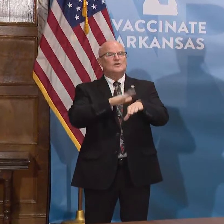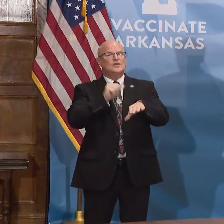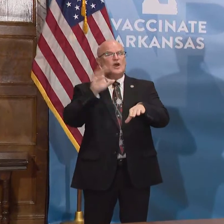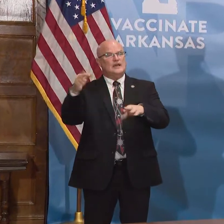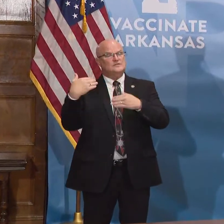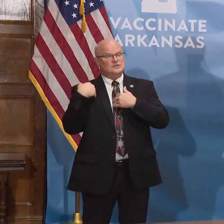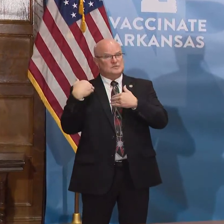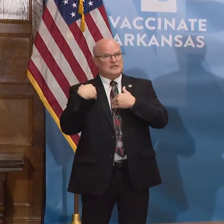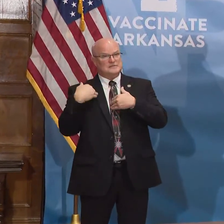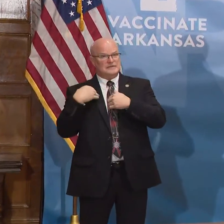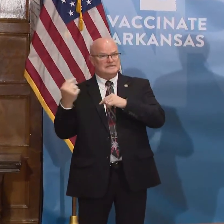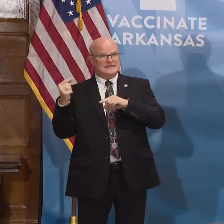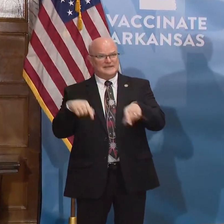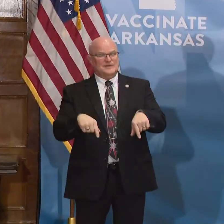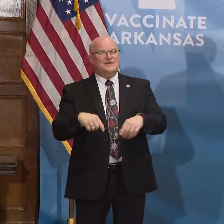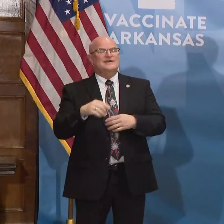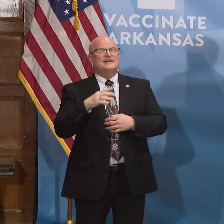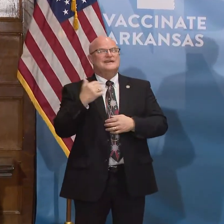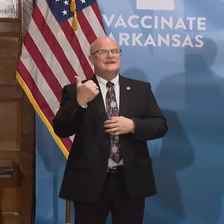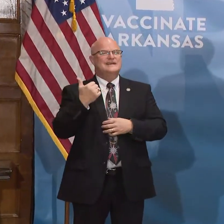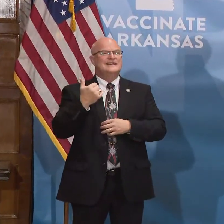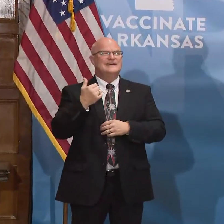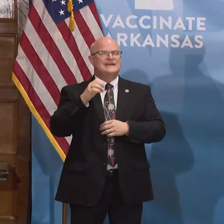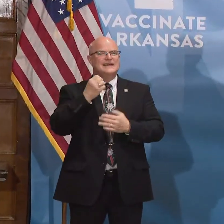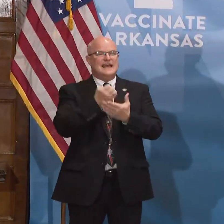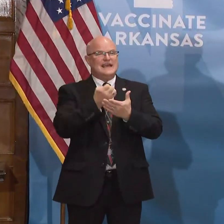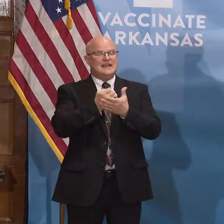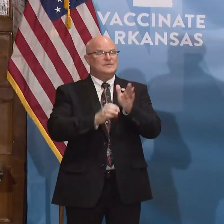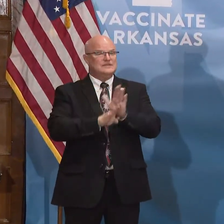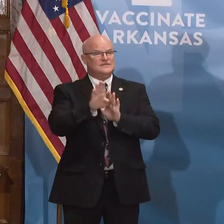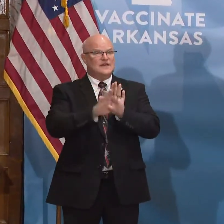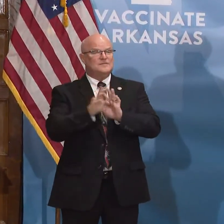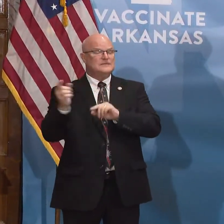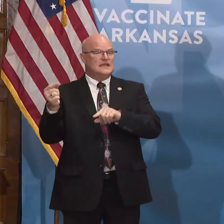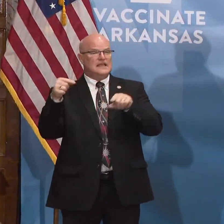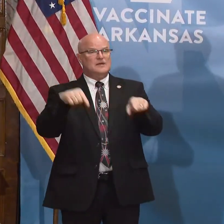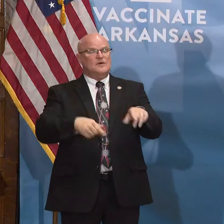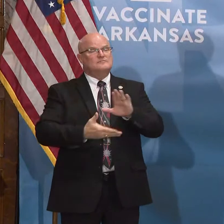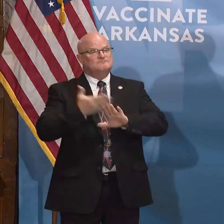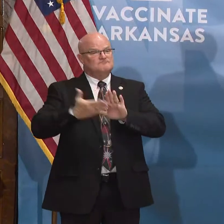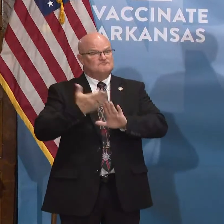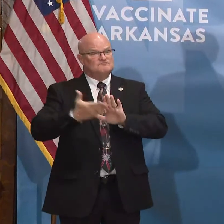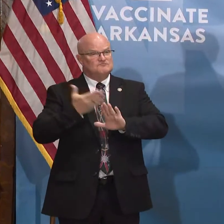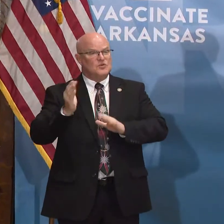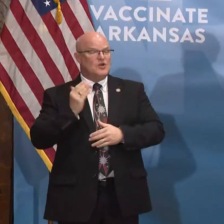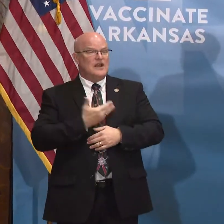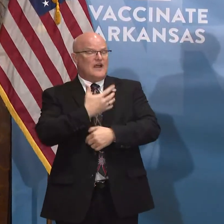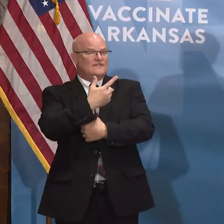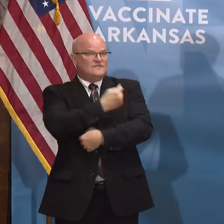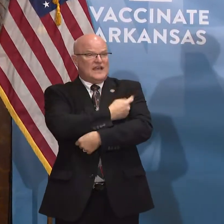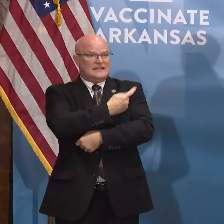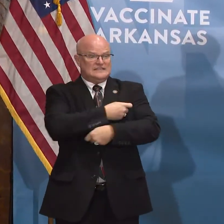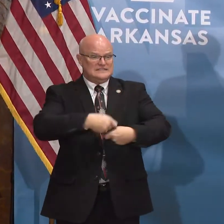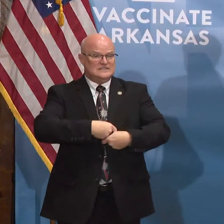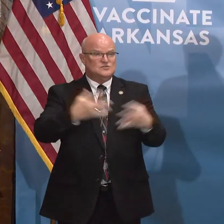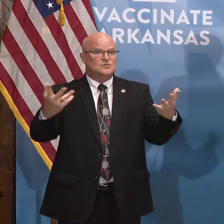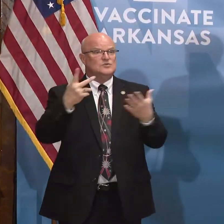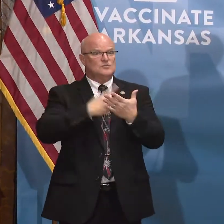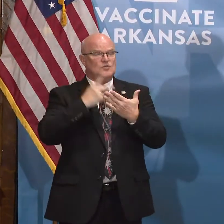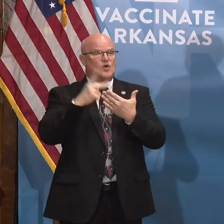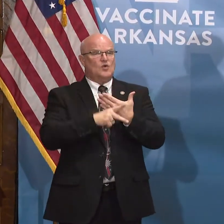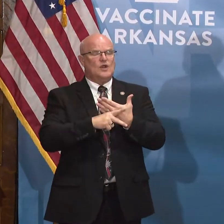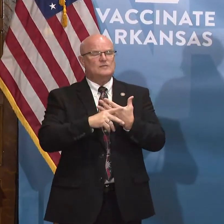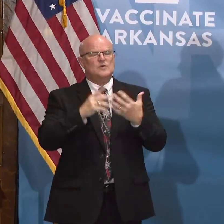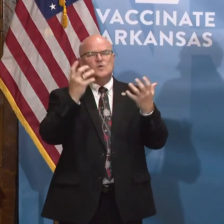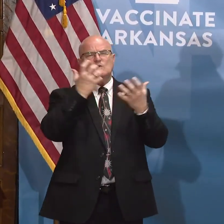his responsibilities at economic development to come over and run our vaccination distribution program. He's